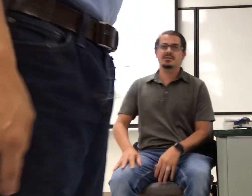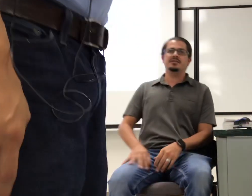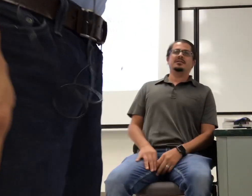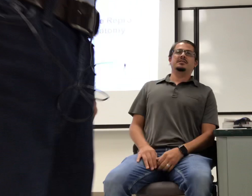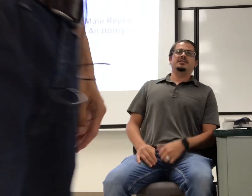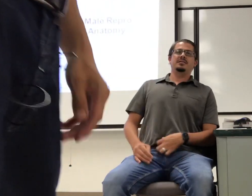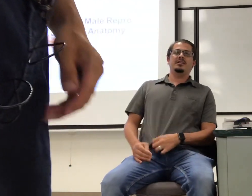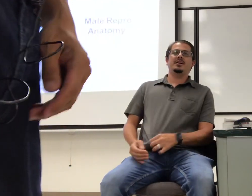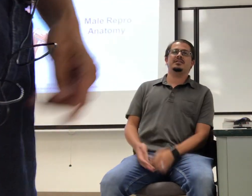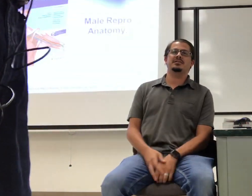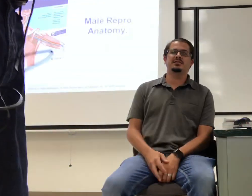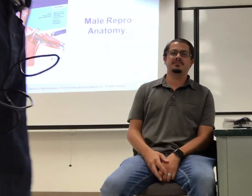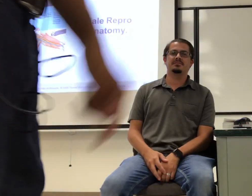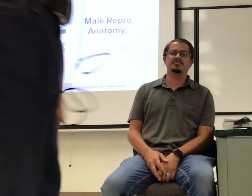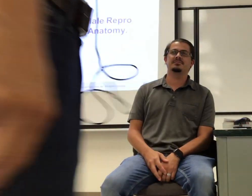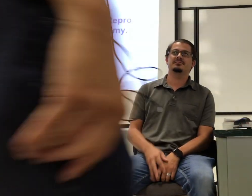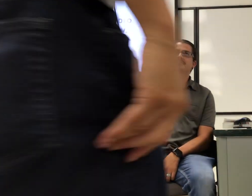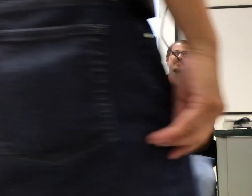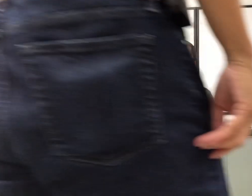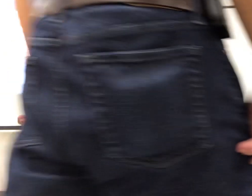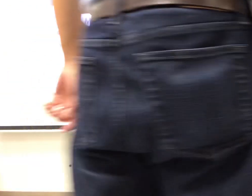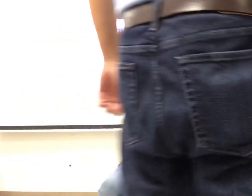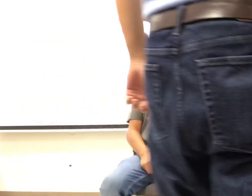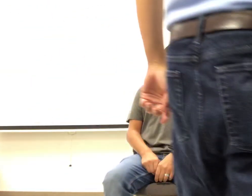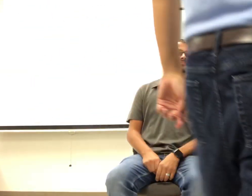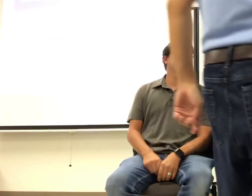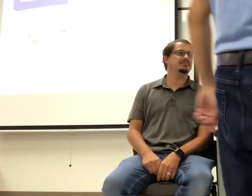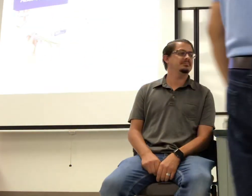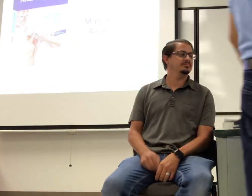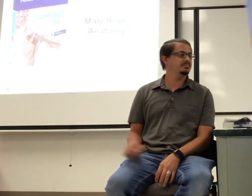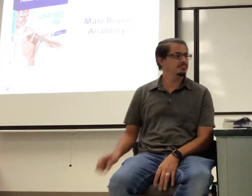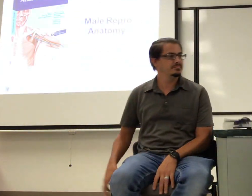That's it. Oh yeah, that's good.